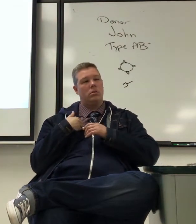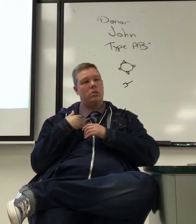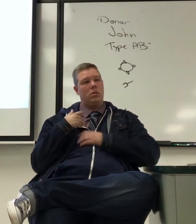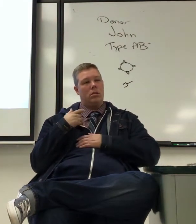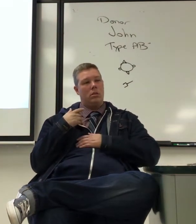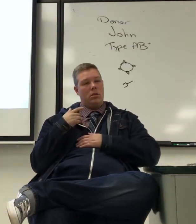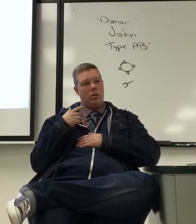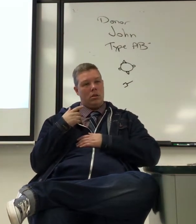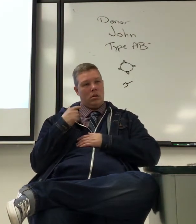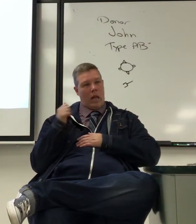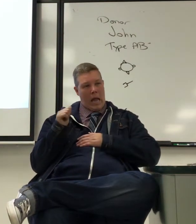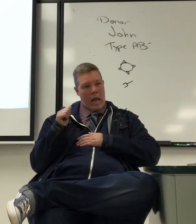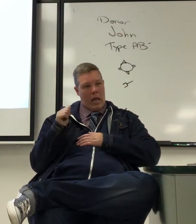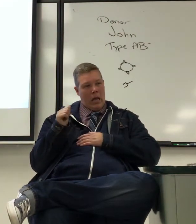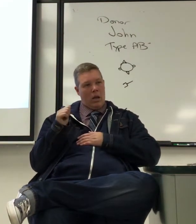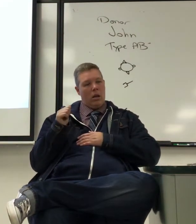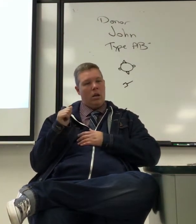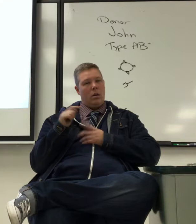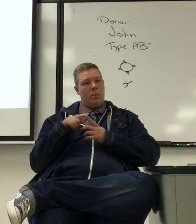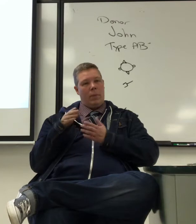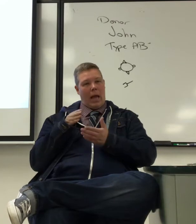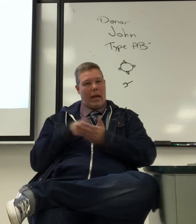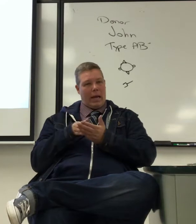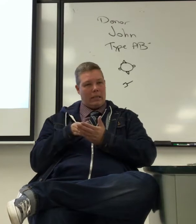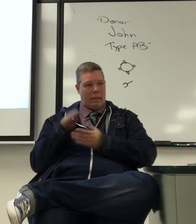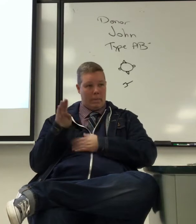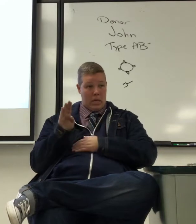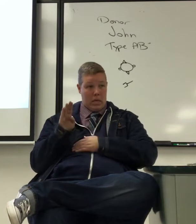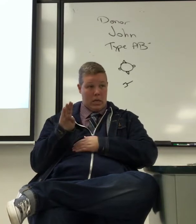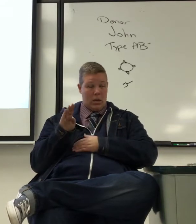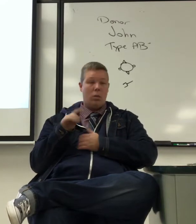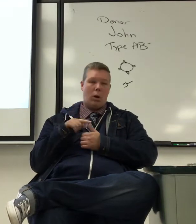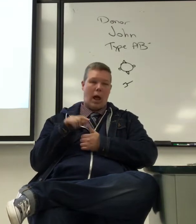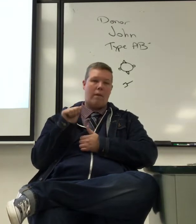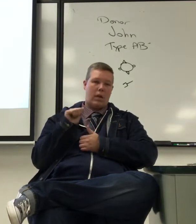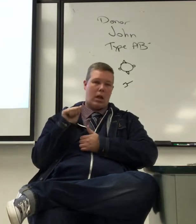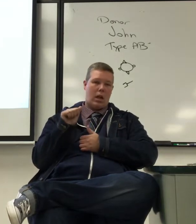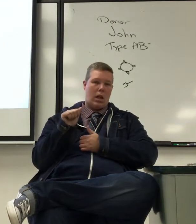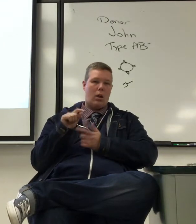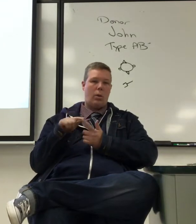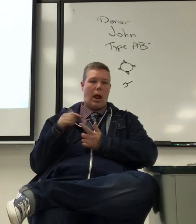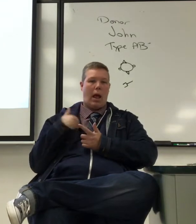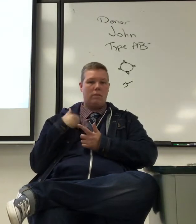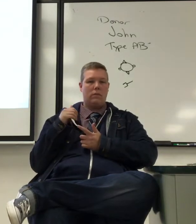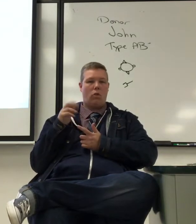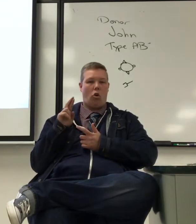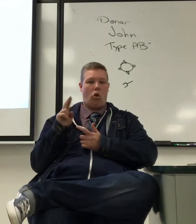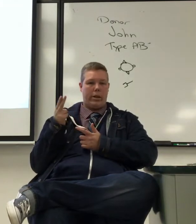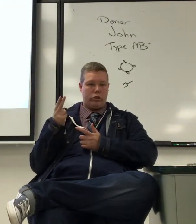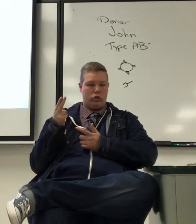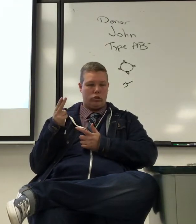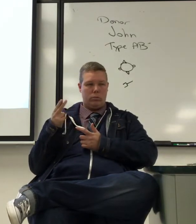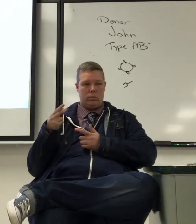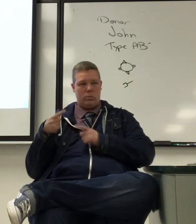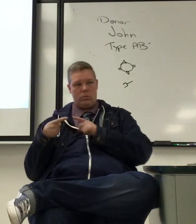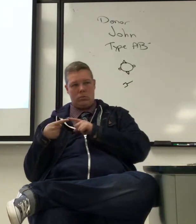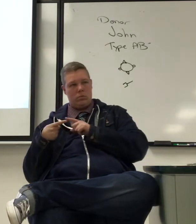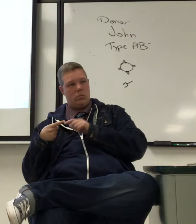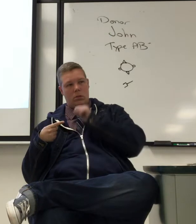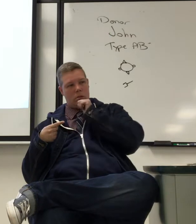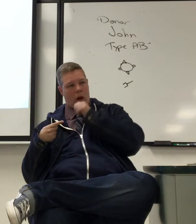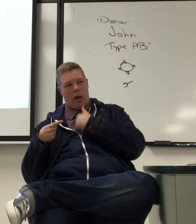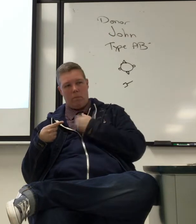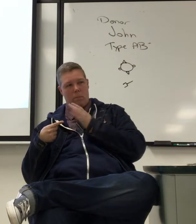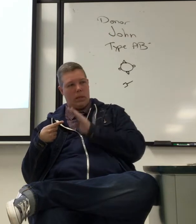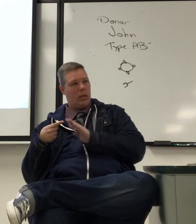against what? B. So I want to draw like a circle on. Okay, so that's the situation. And to go through